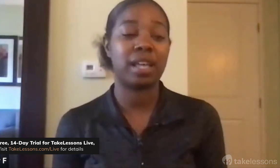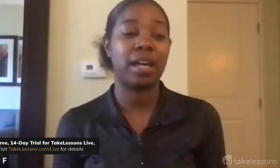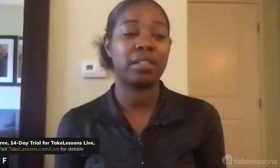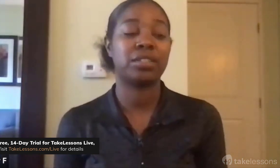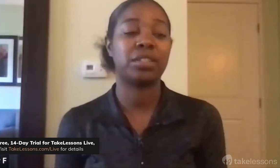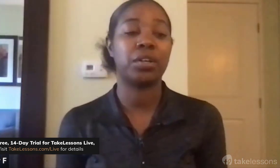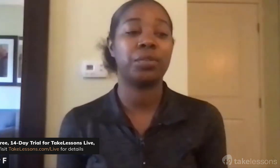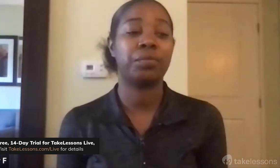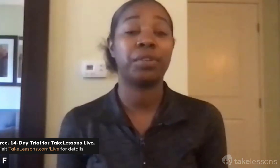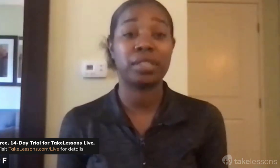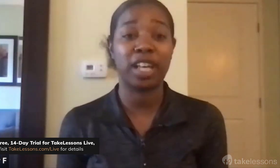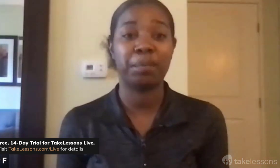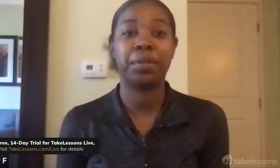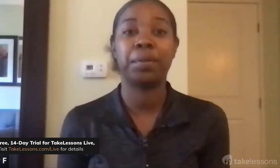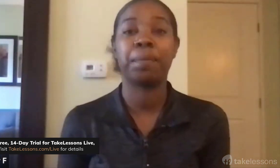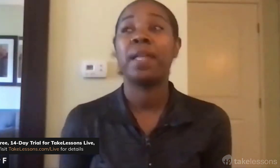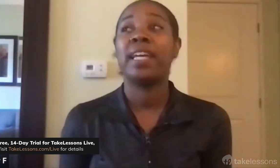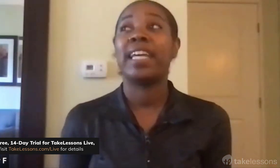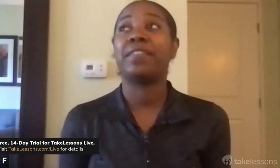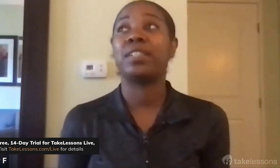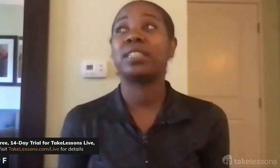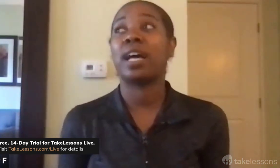sign. So, for example, if you sign